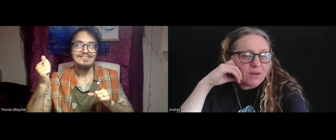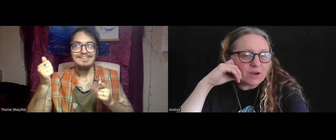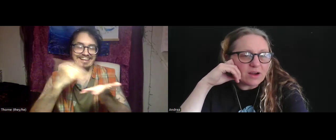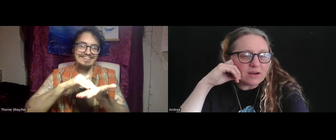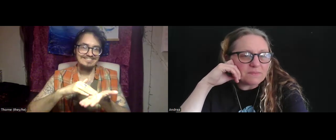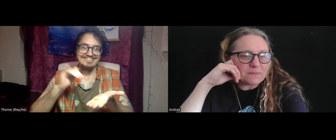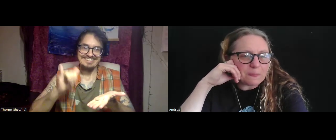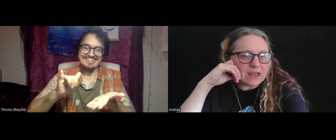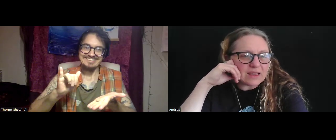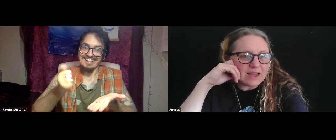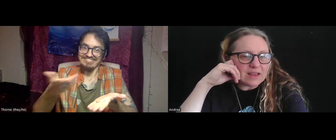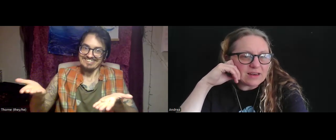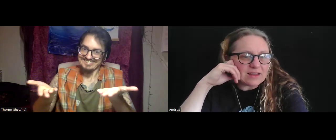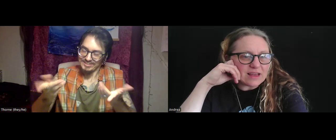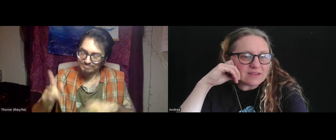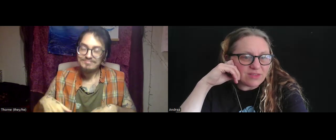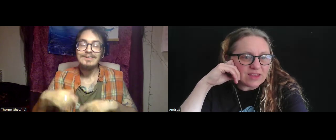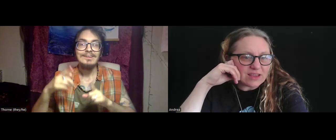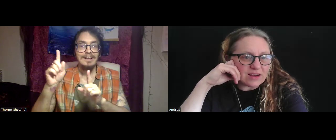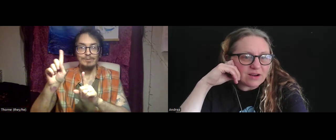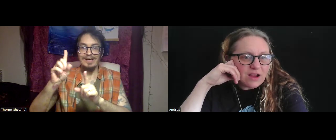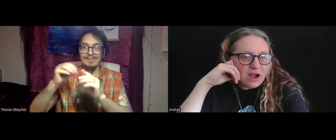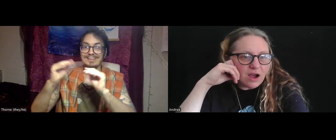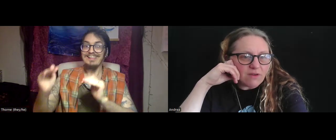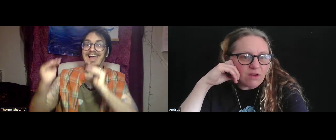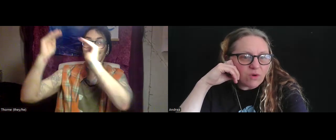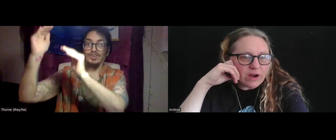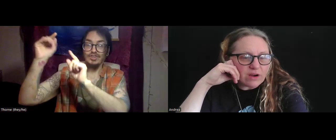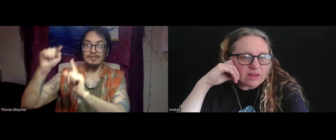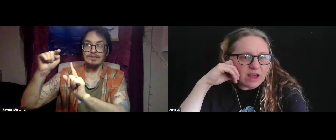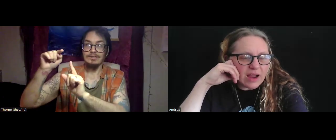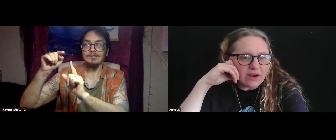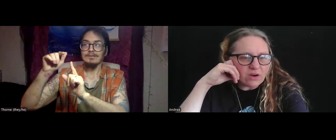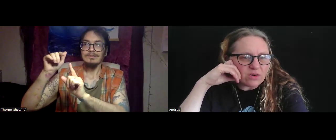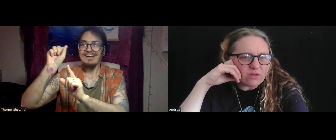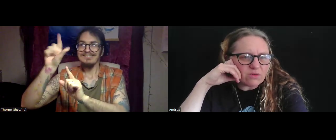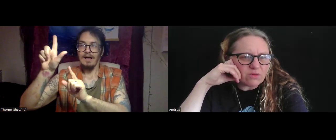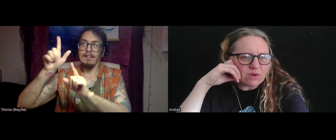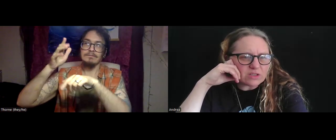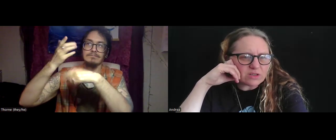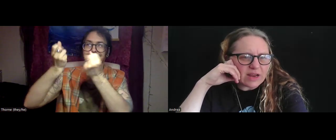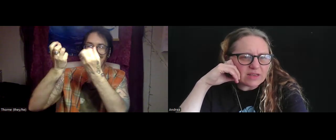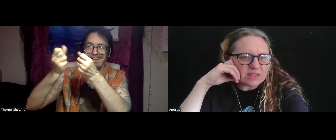But again, that's a thing here of where in the higher register